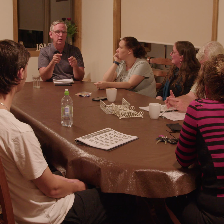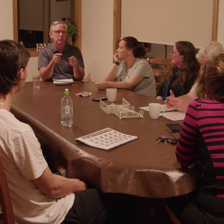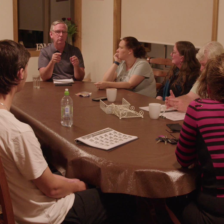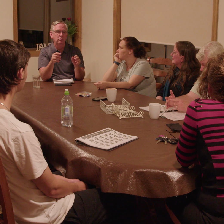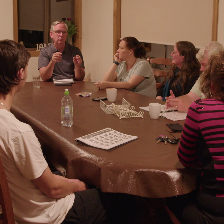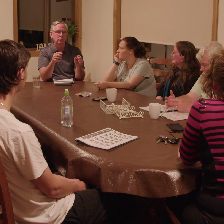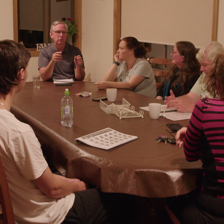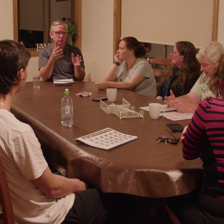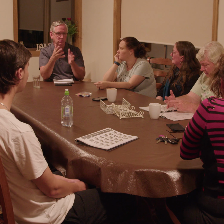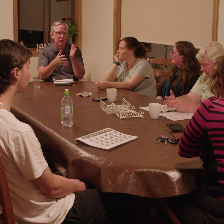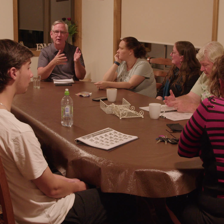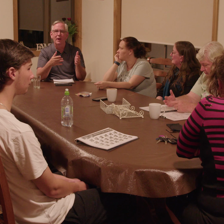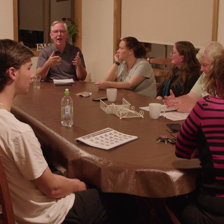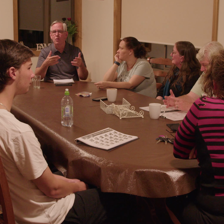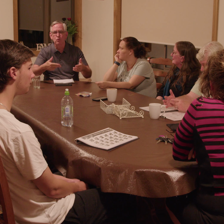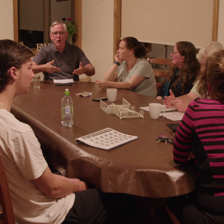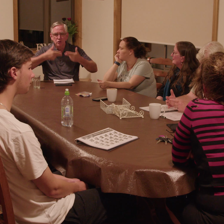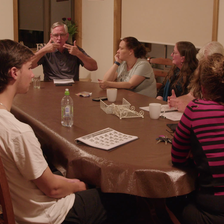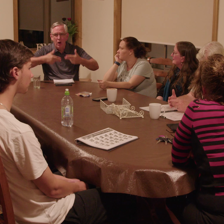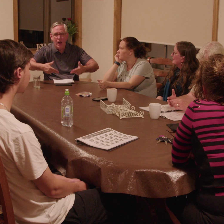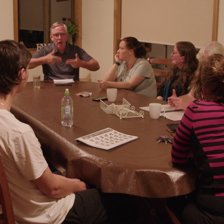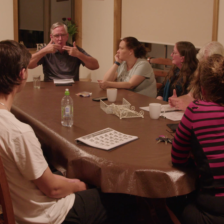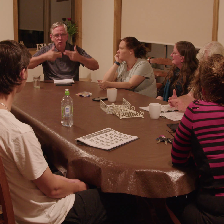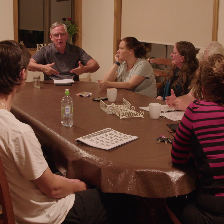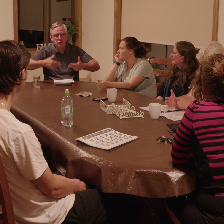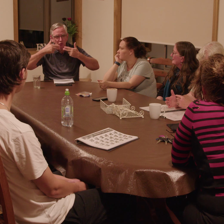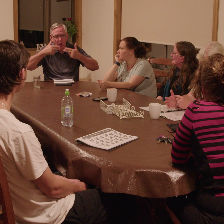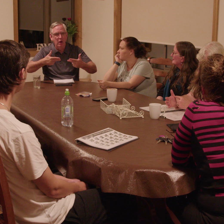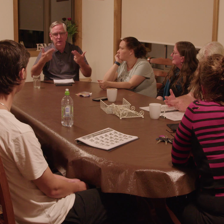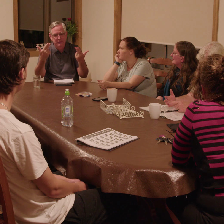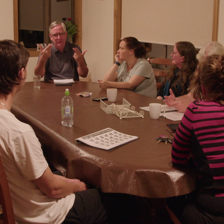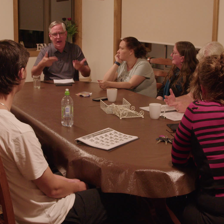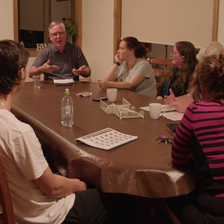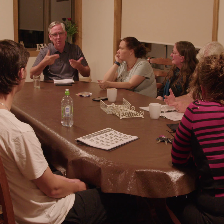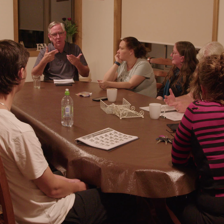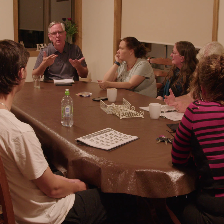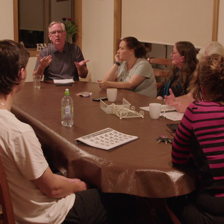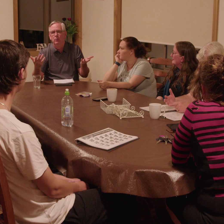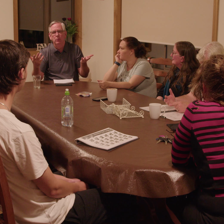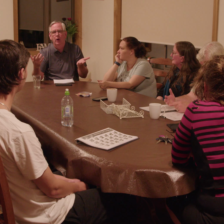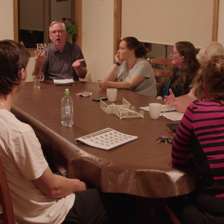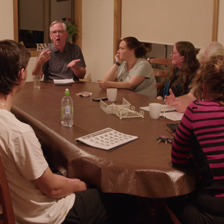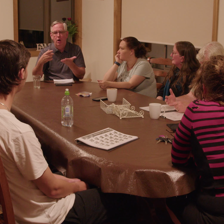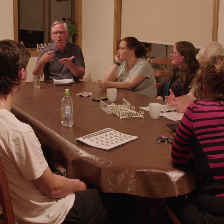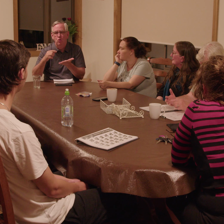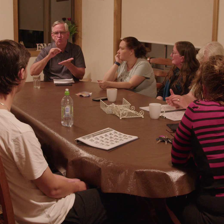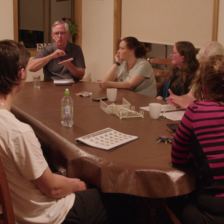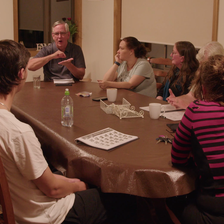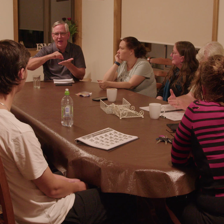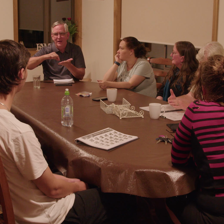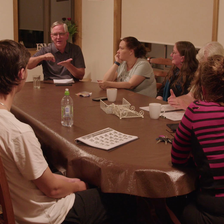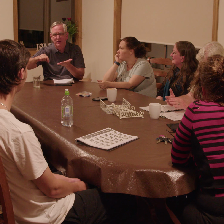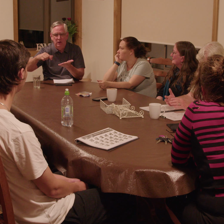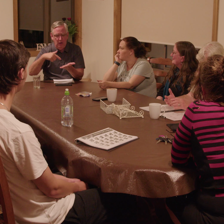And sometimes both hands make the same movement. Like if you sign restaurant, they're going to work in tandem. But if